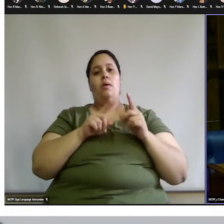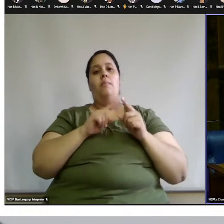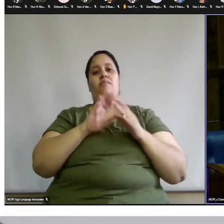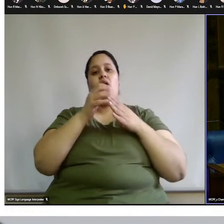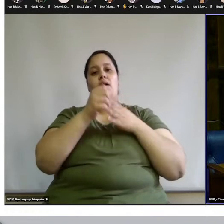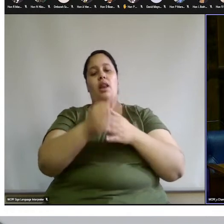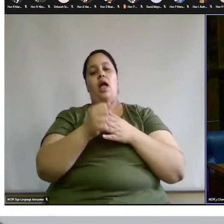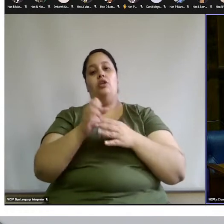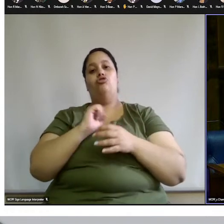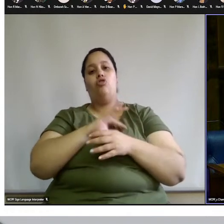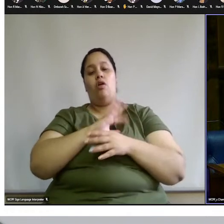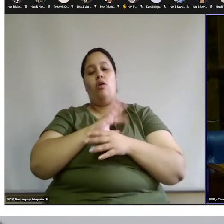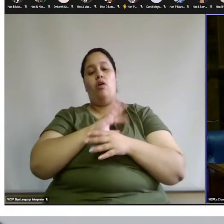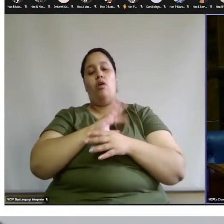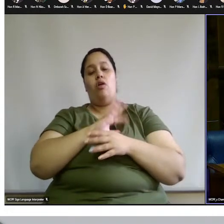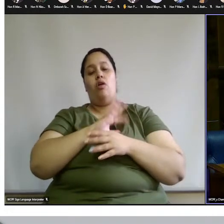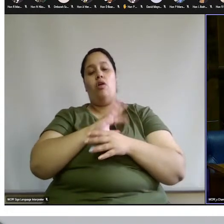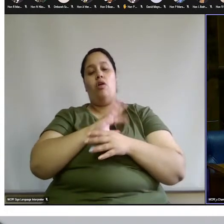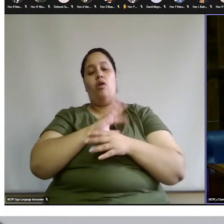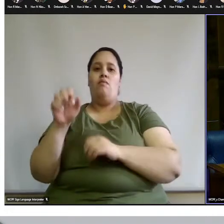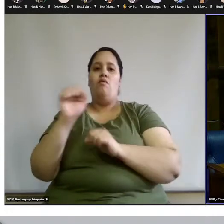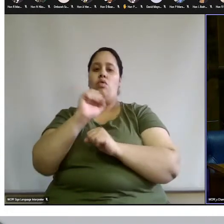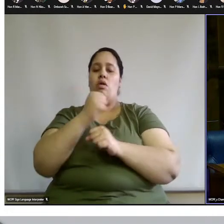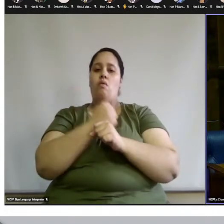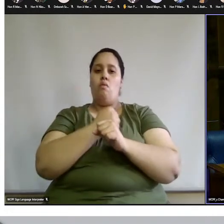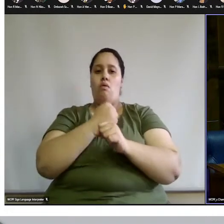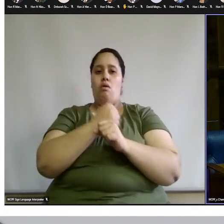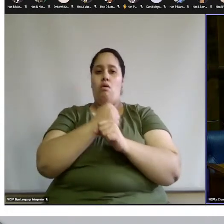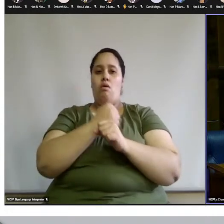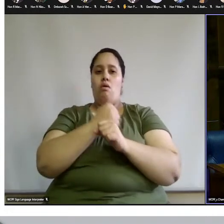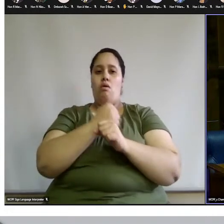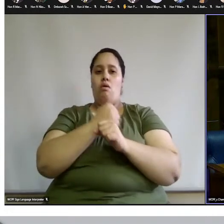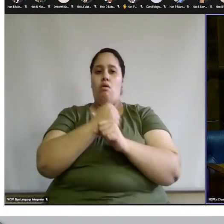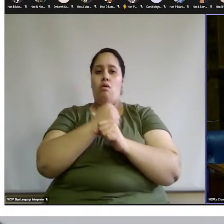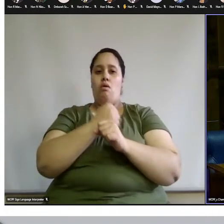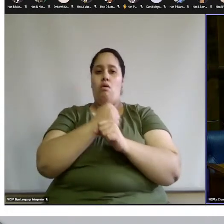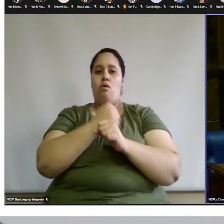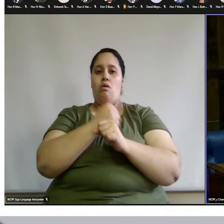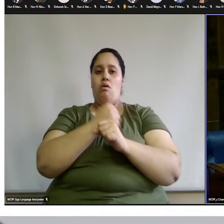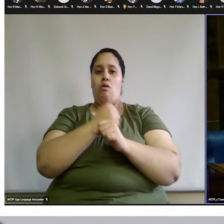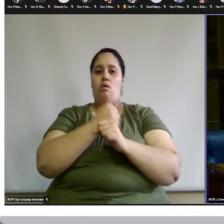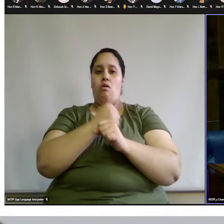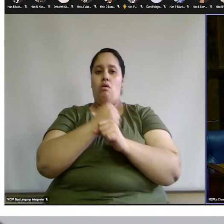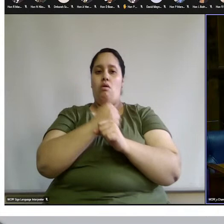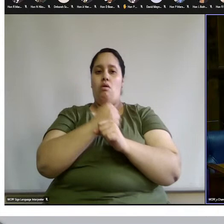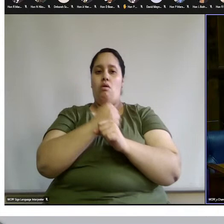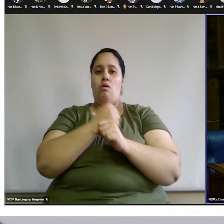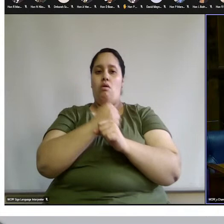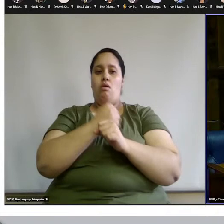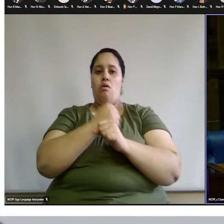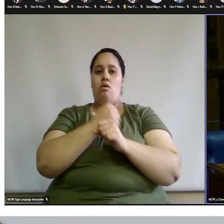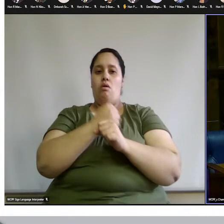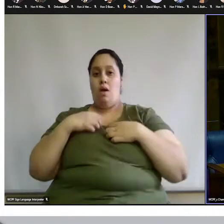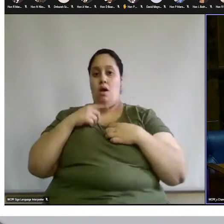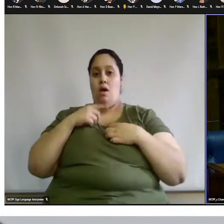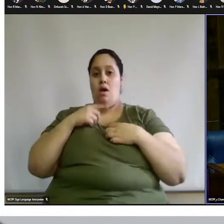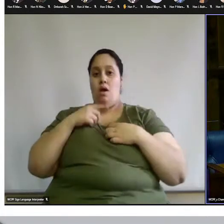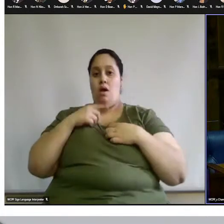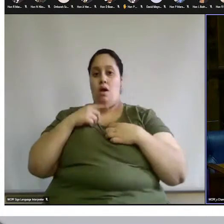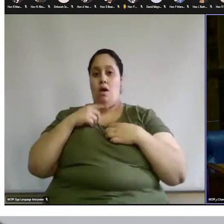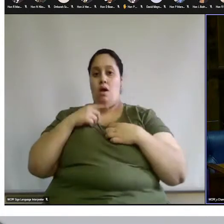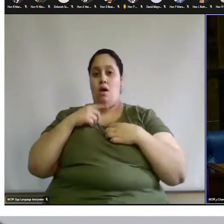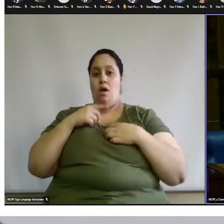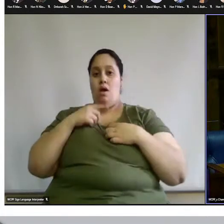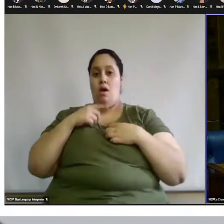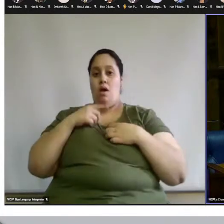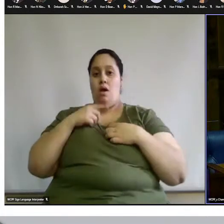frontline workers and thank them. But I always focus on two other things. The one is trauma, which is what the Honourable Member speaks about.